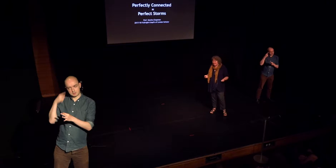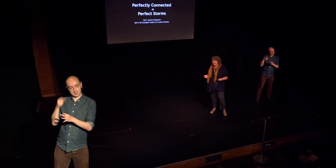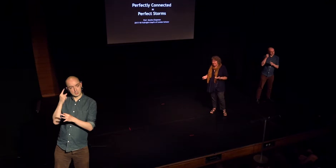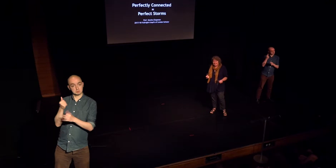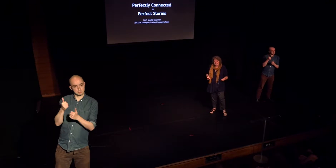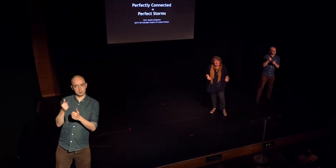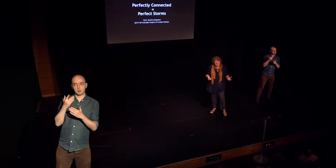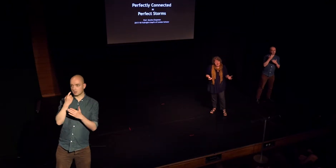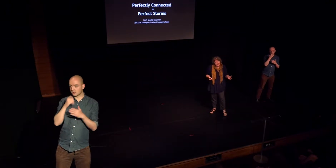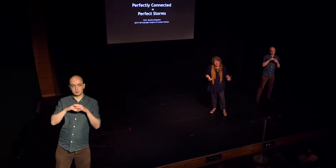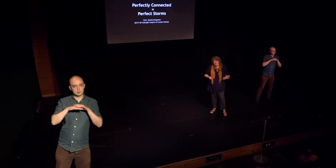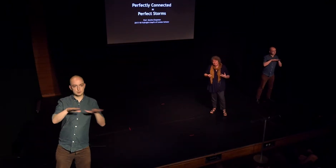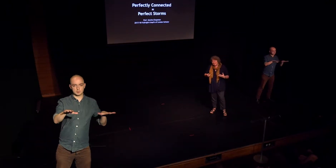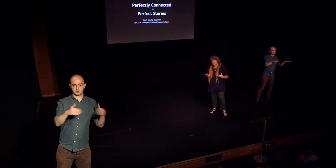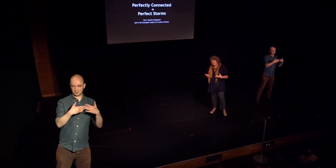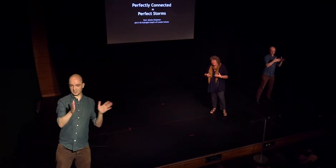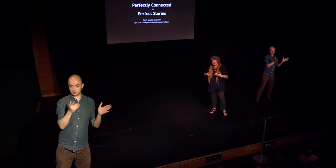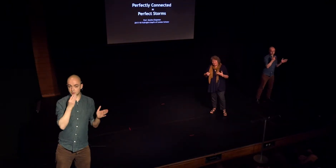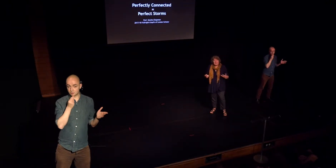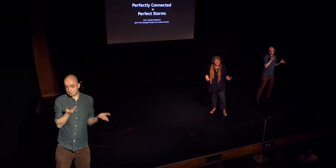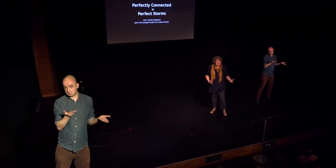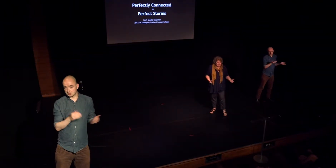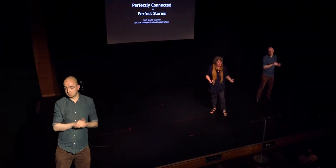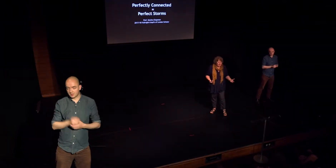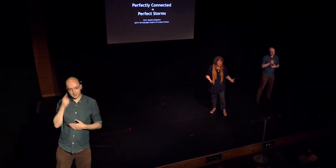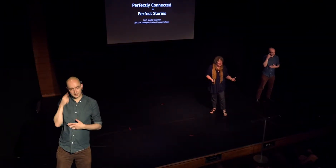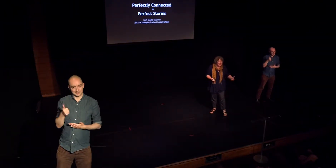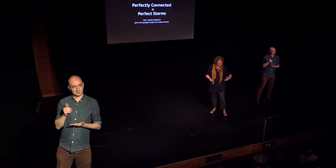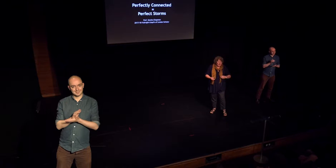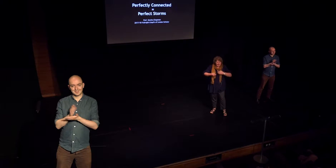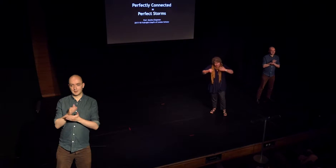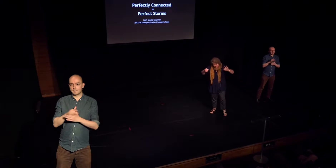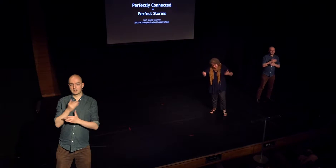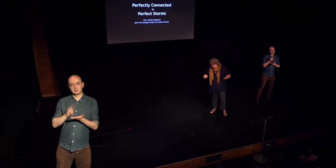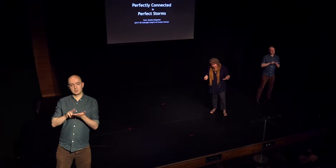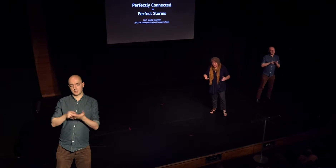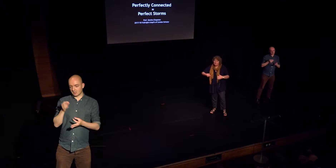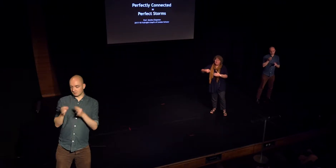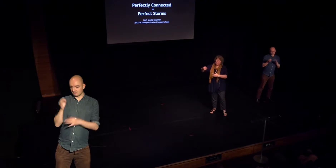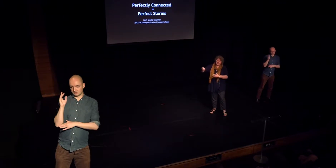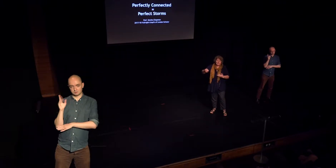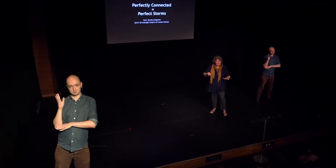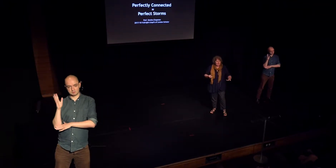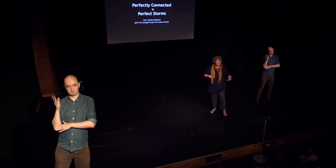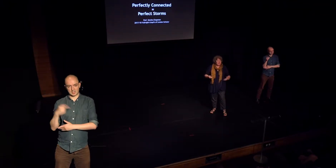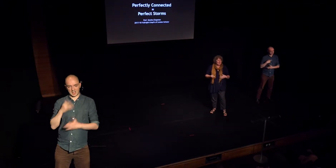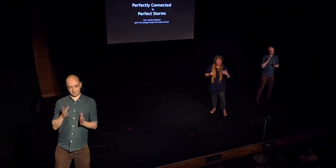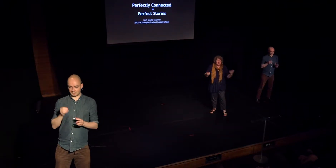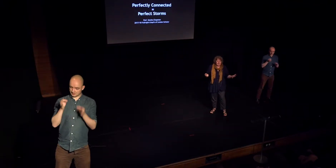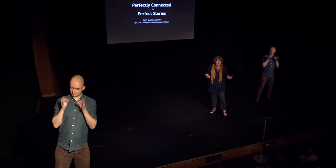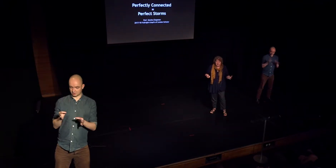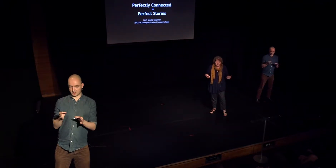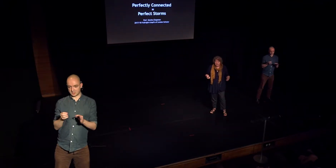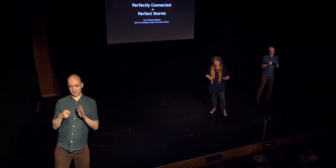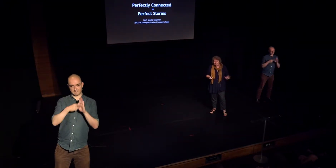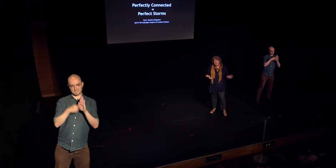So for me, this is quite fun to do because normally when I give a physics talk, I kind of have to be really precise. I'll give facts and figures and all